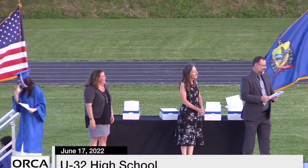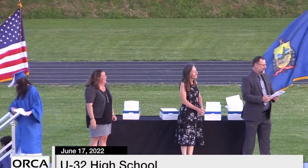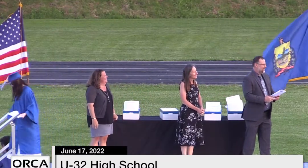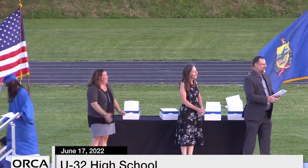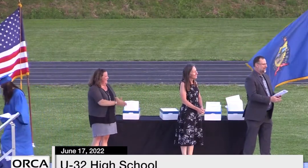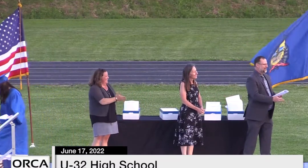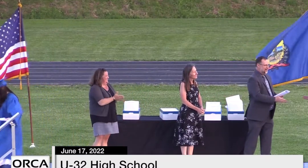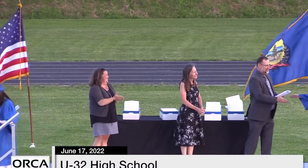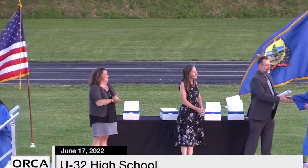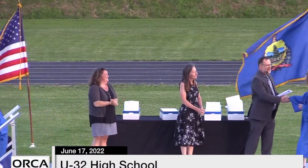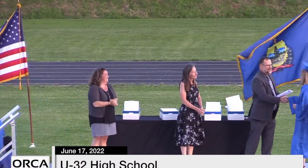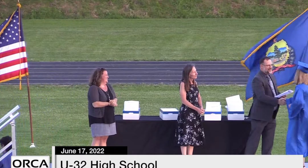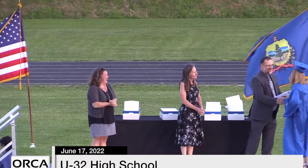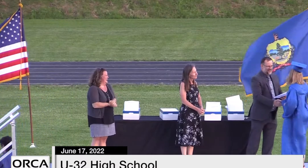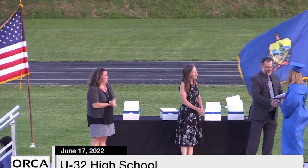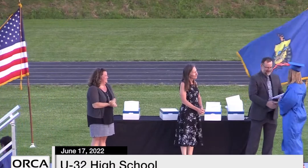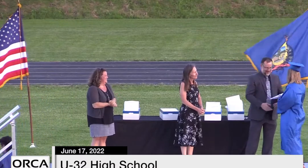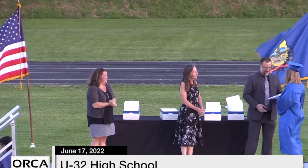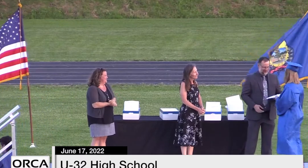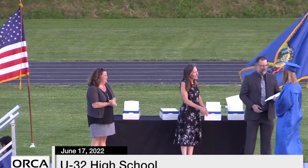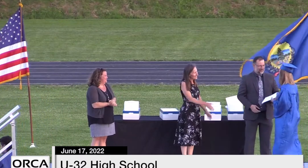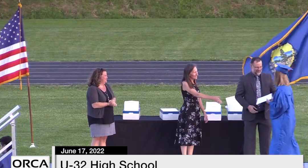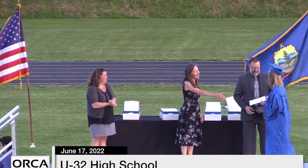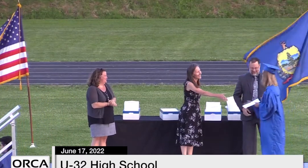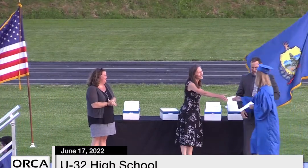Cole George Dyer.